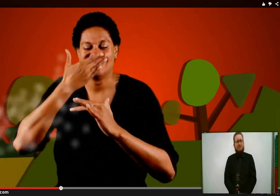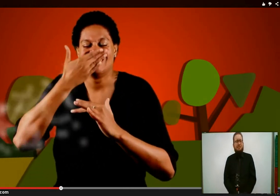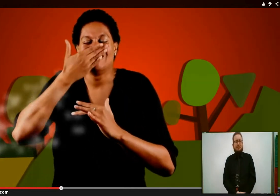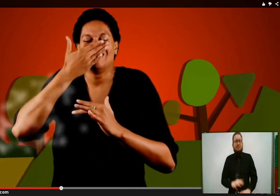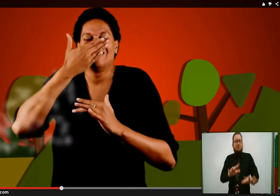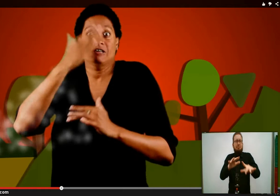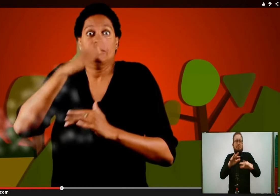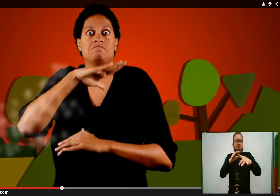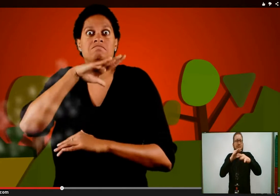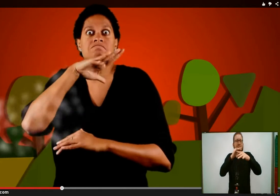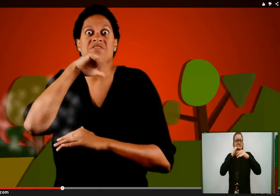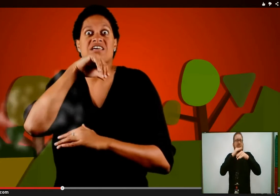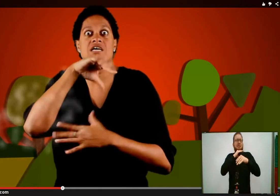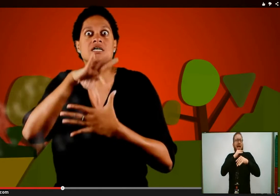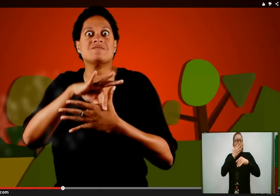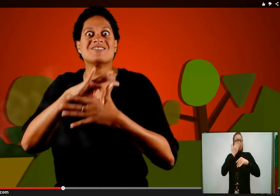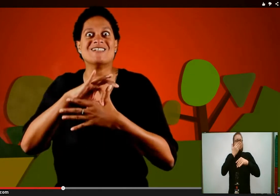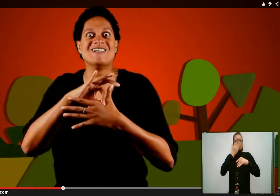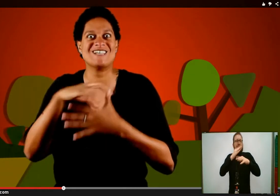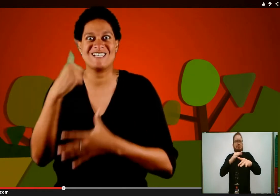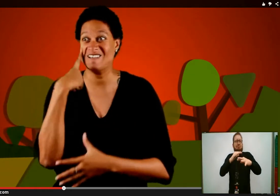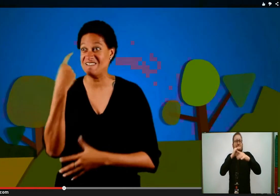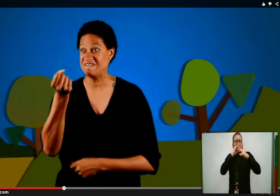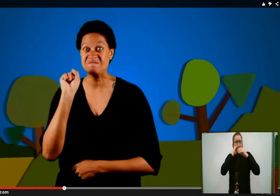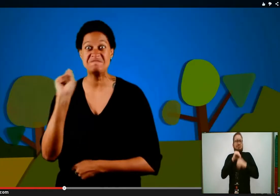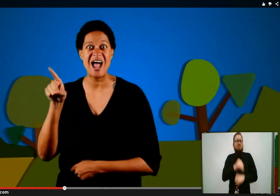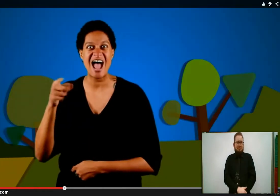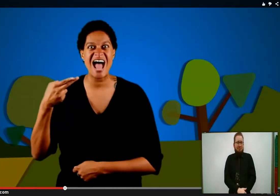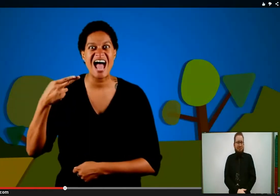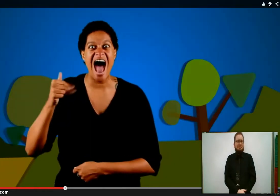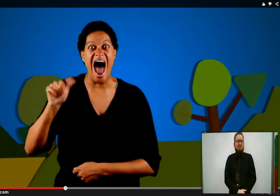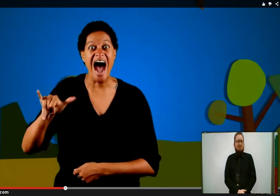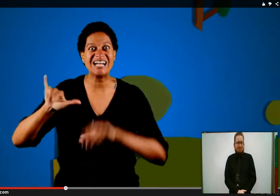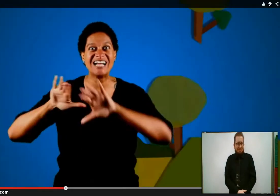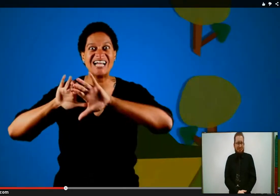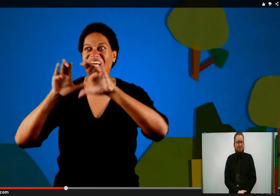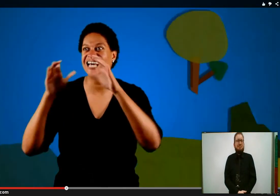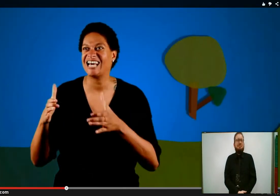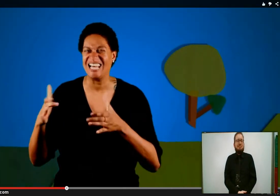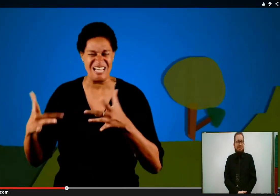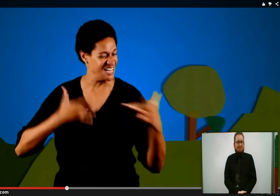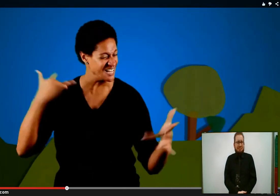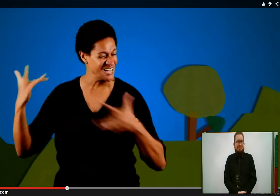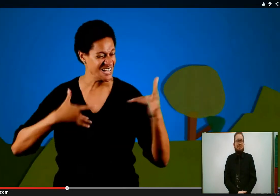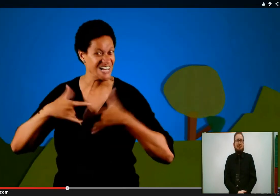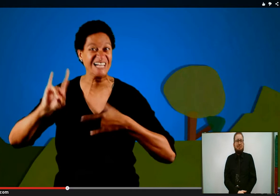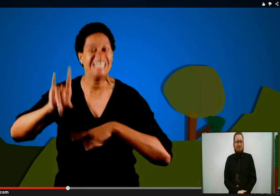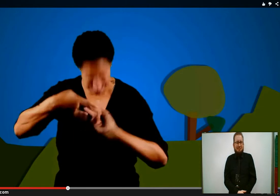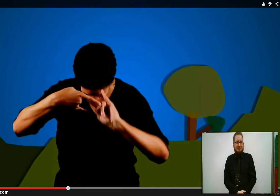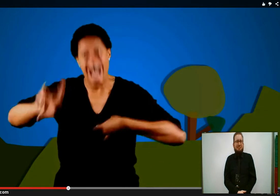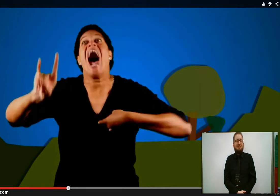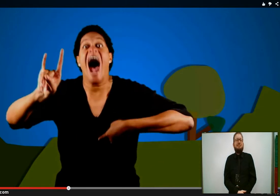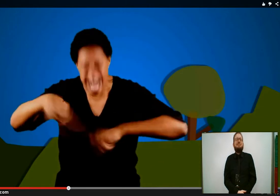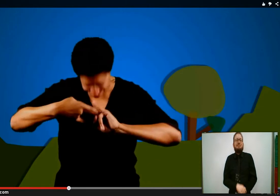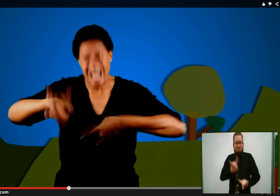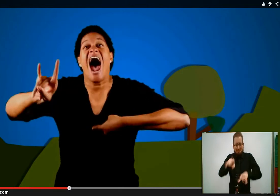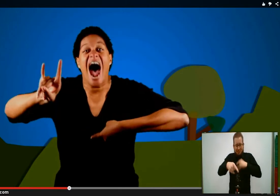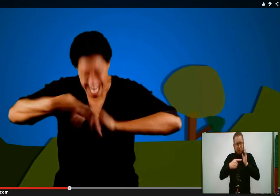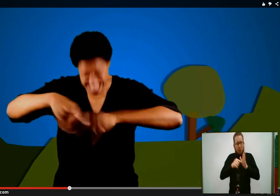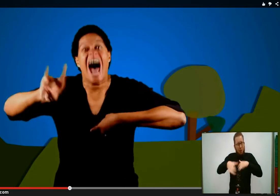show what the wolf really looks like with her hands. That's the smell. That's him, you can really see that.